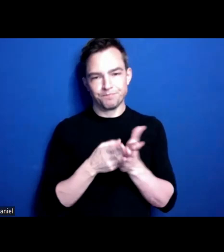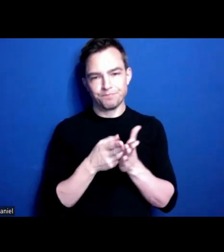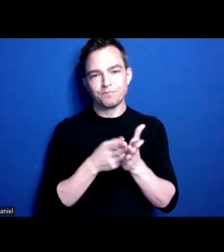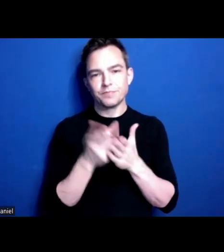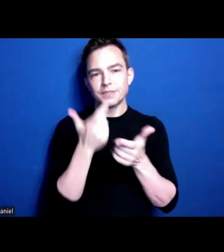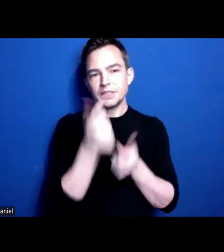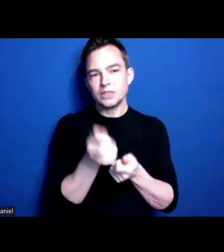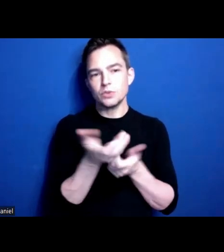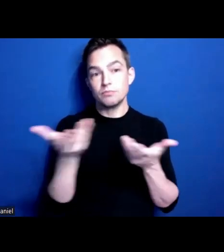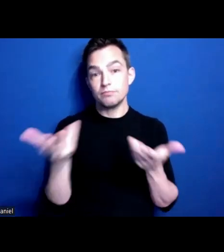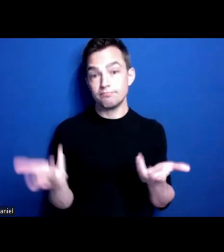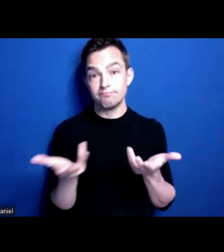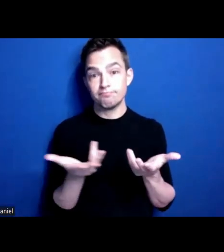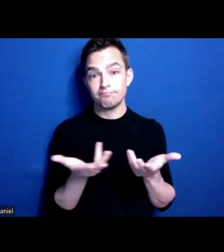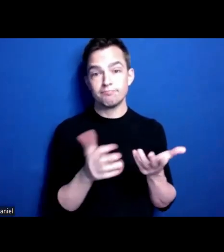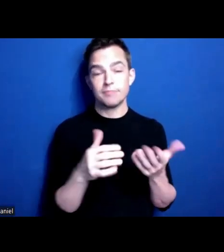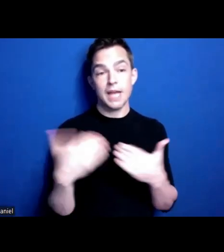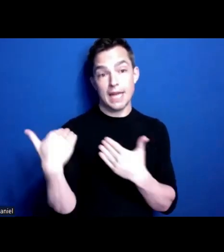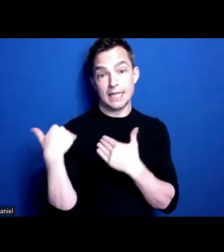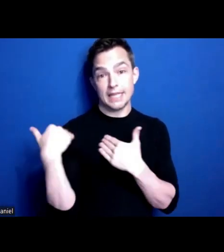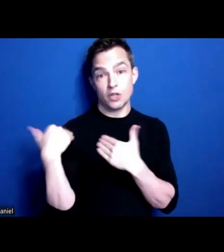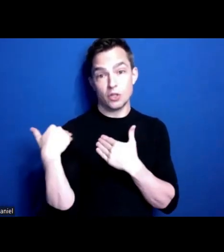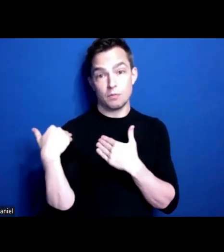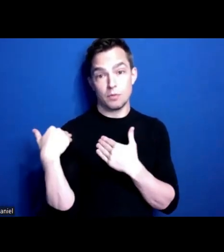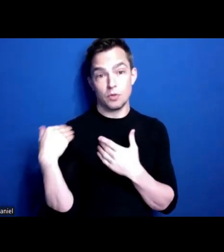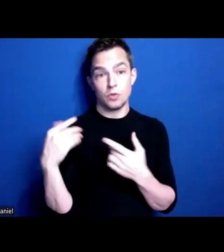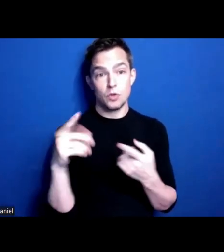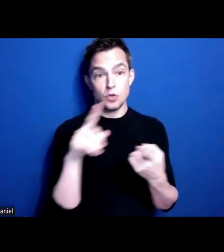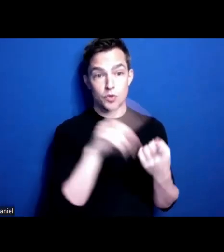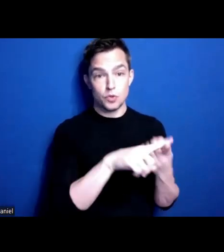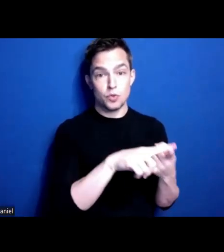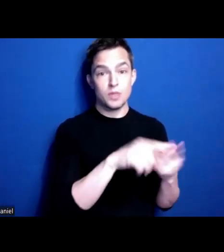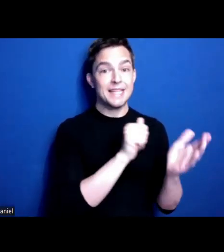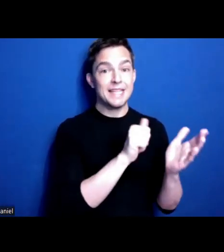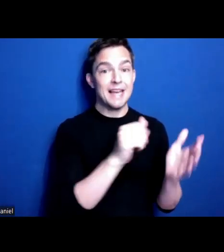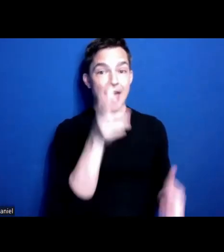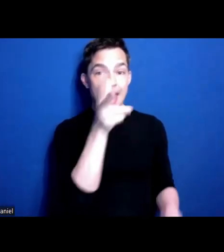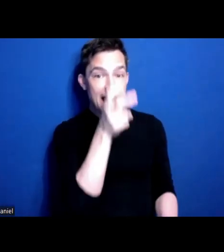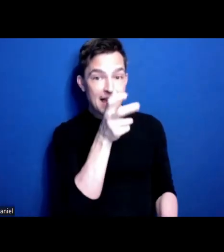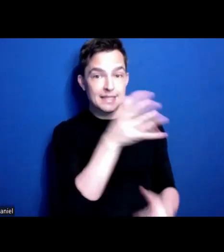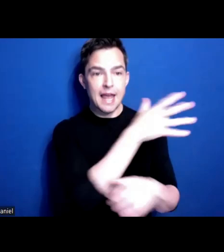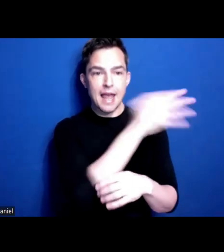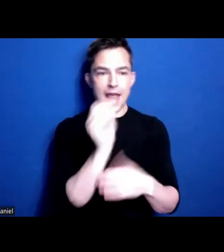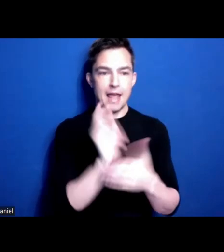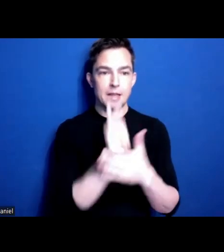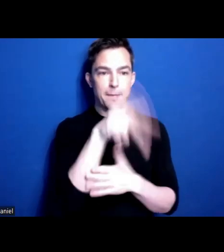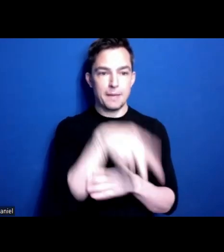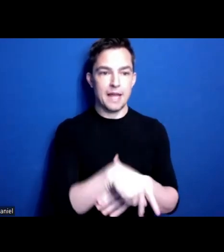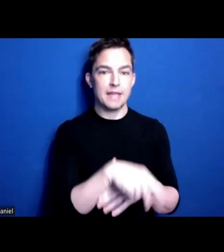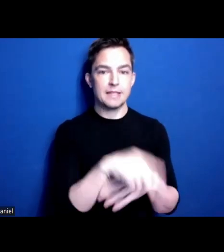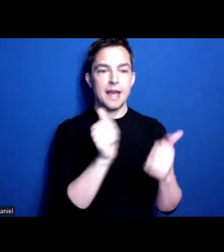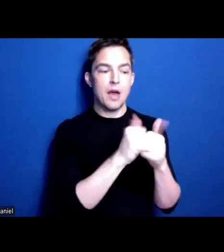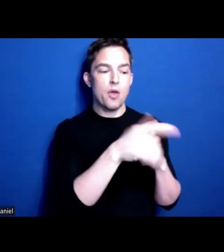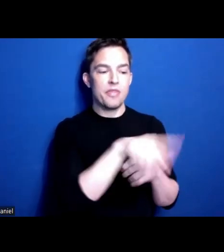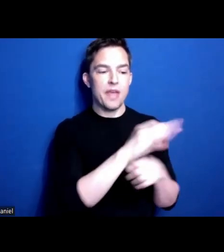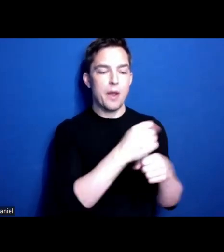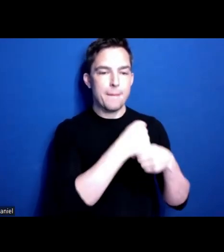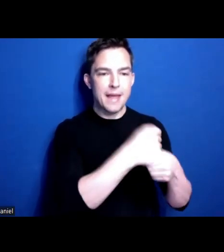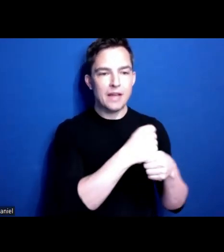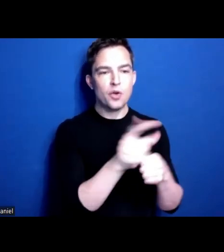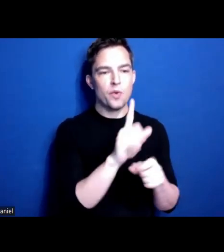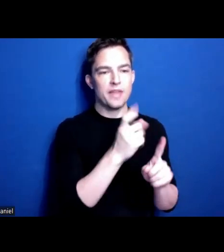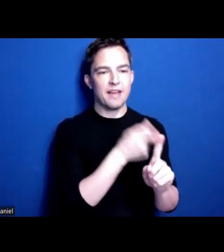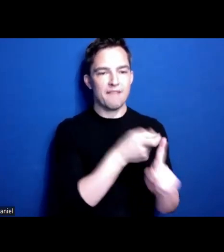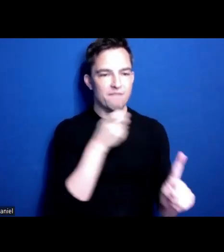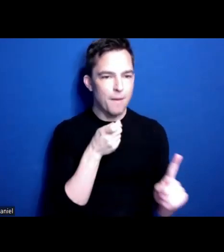in and accountable to the ant and the plant, how they are made, where they come from,